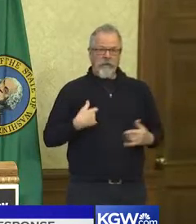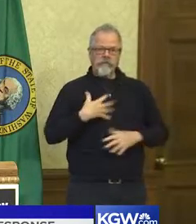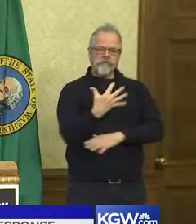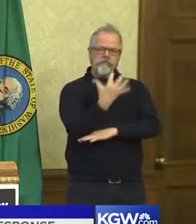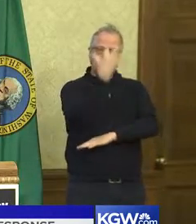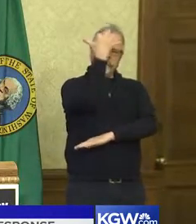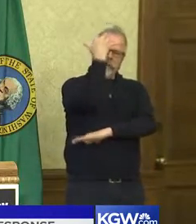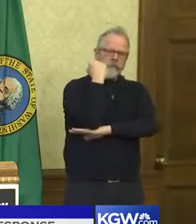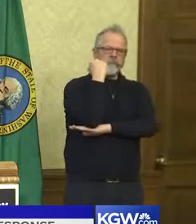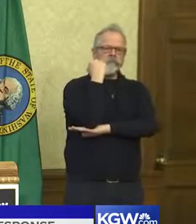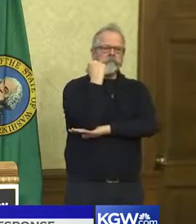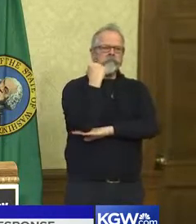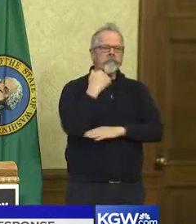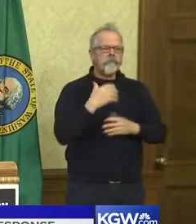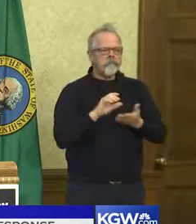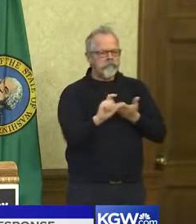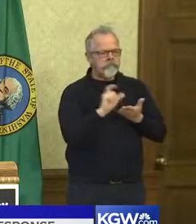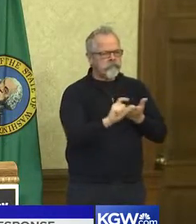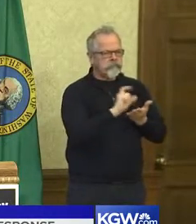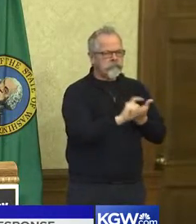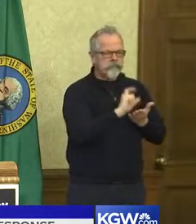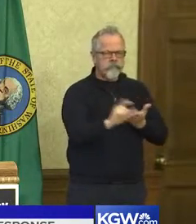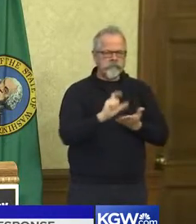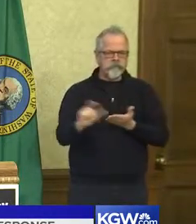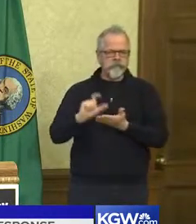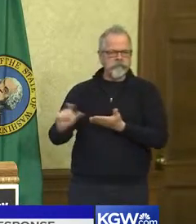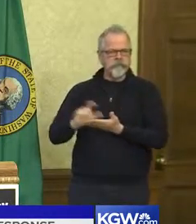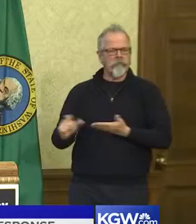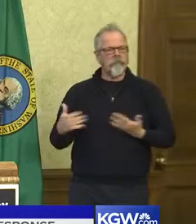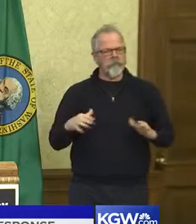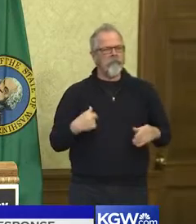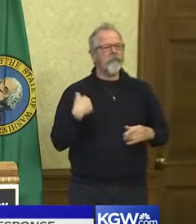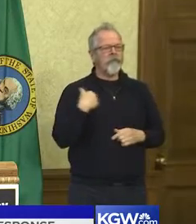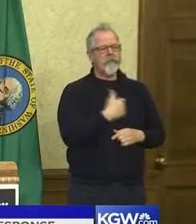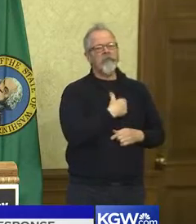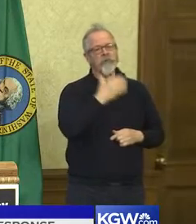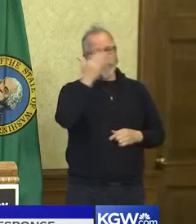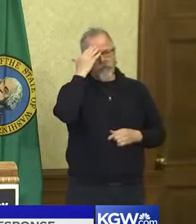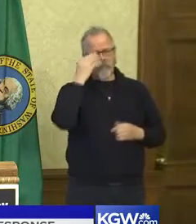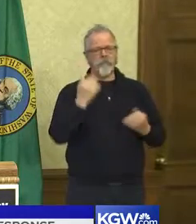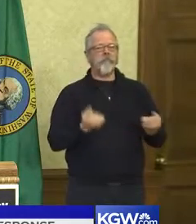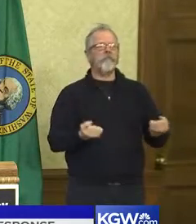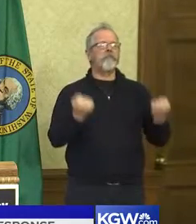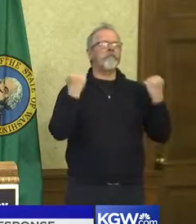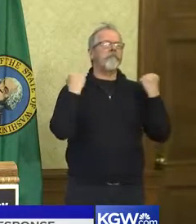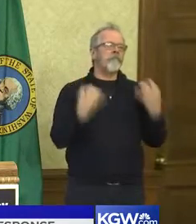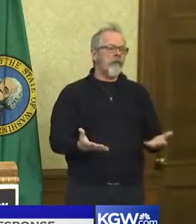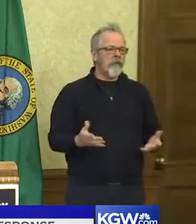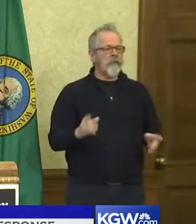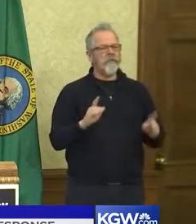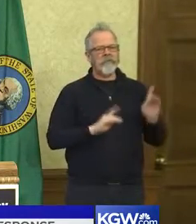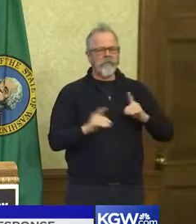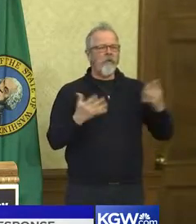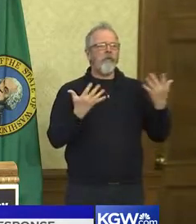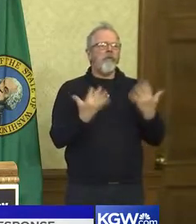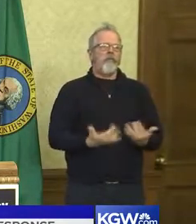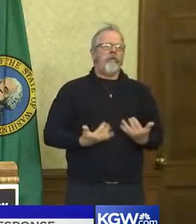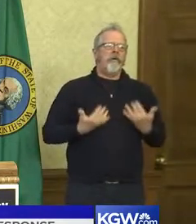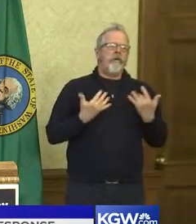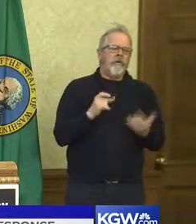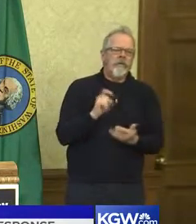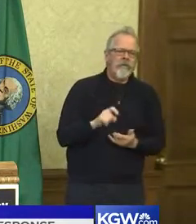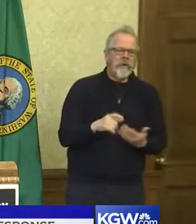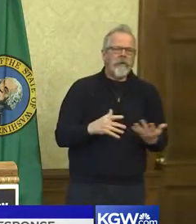them to folks. The numbers of new claims are slightly down again this week, but the cumulative growth of these claims has